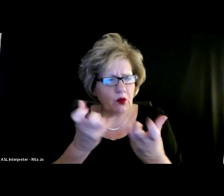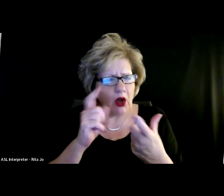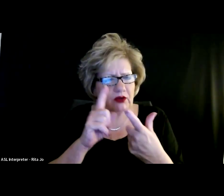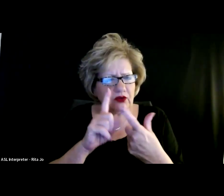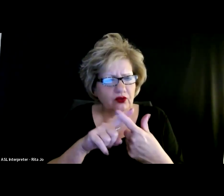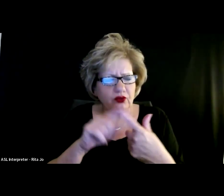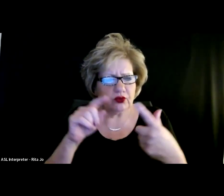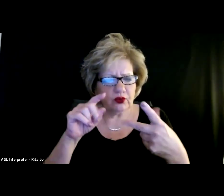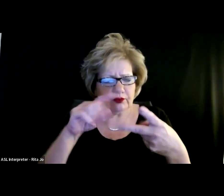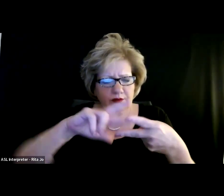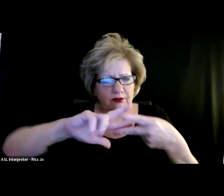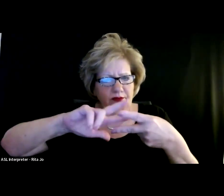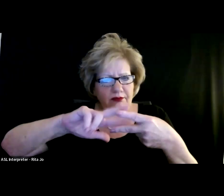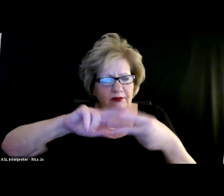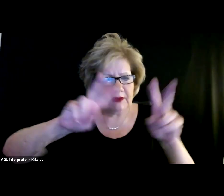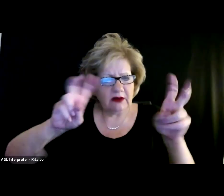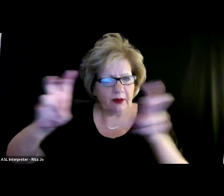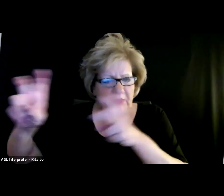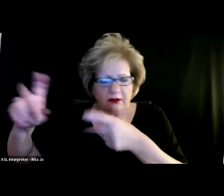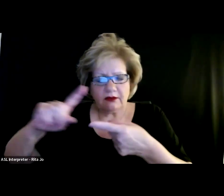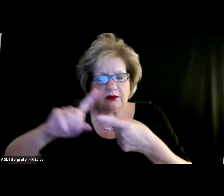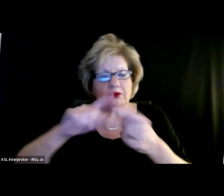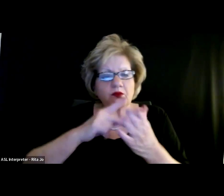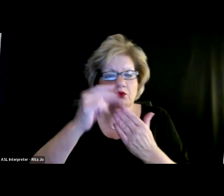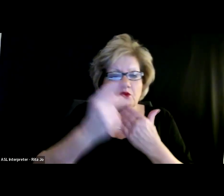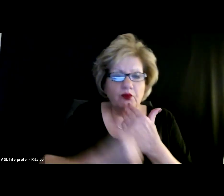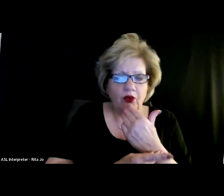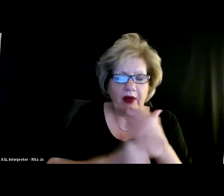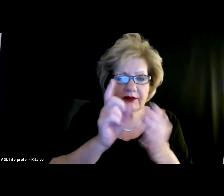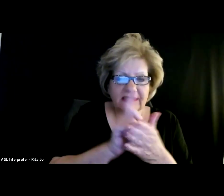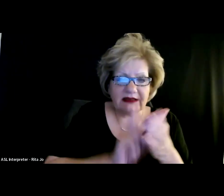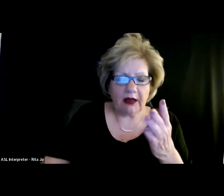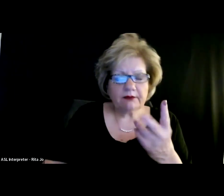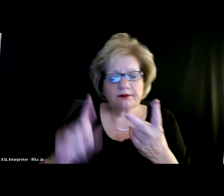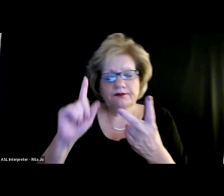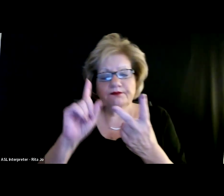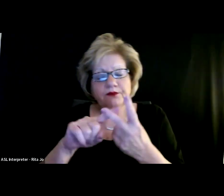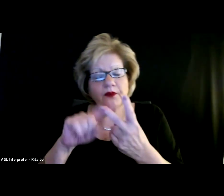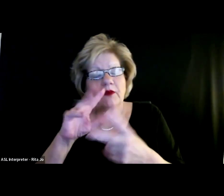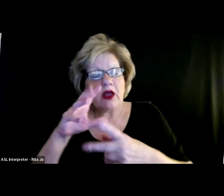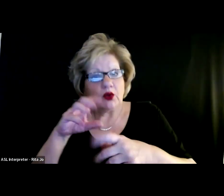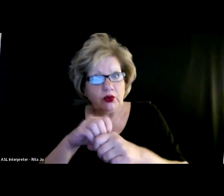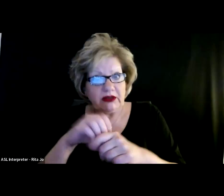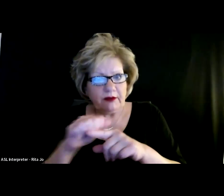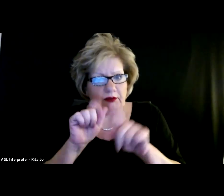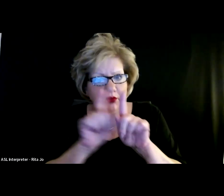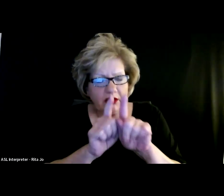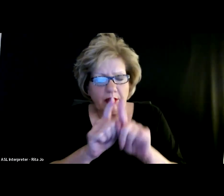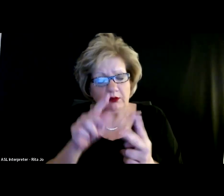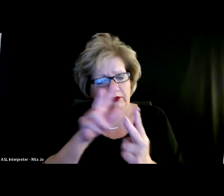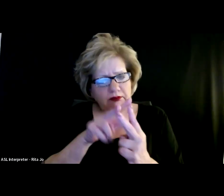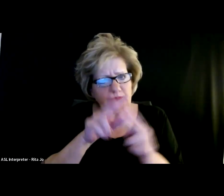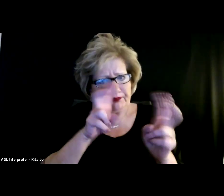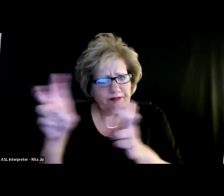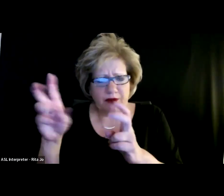big topics: program design and inclusive apprenticeships. These topics are incredibly important to us here